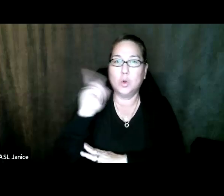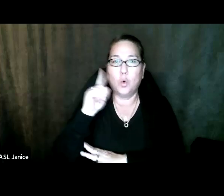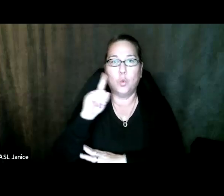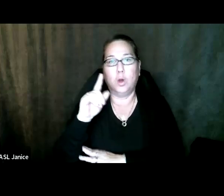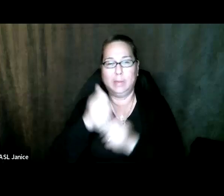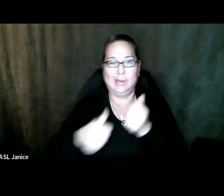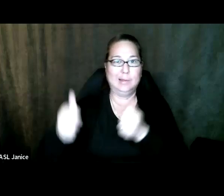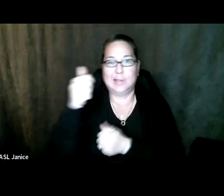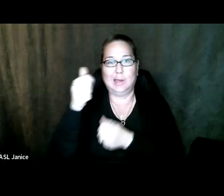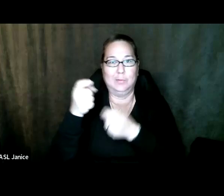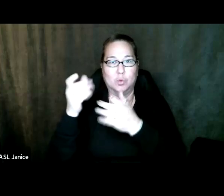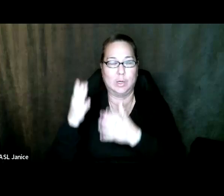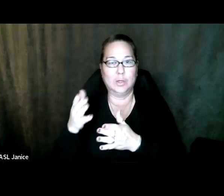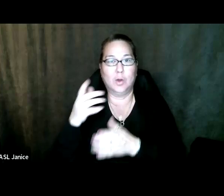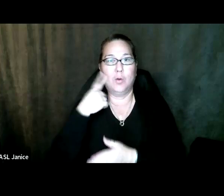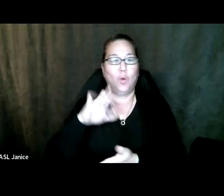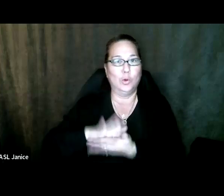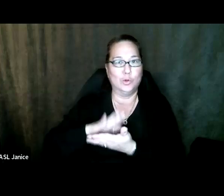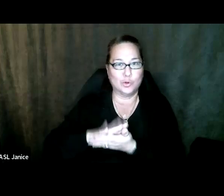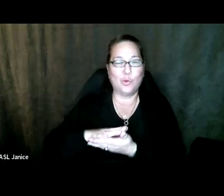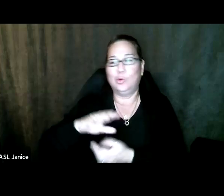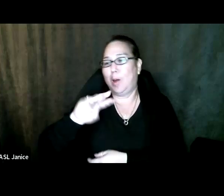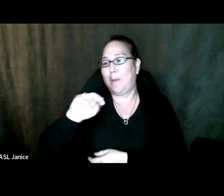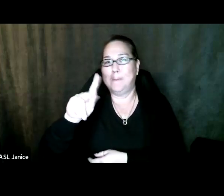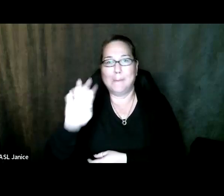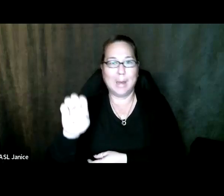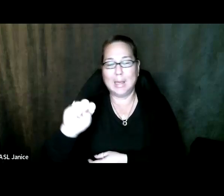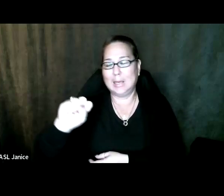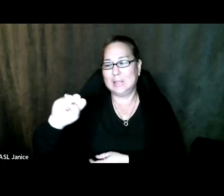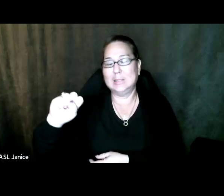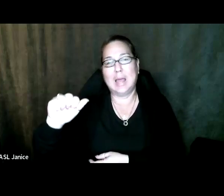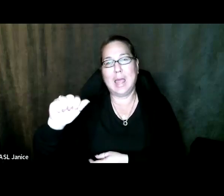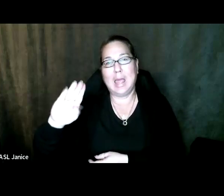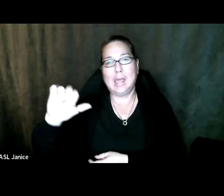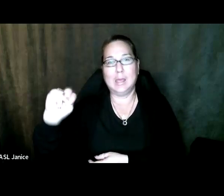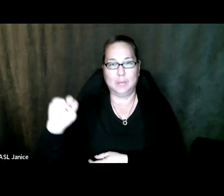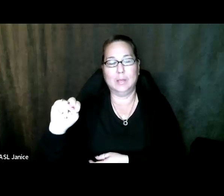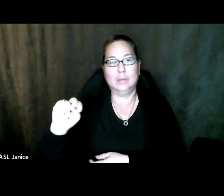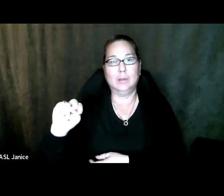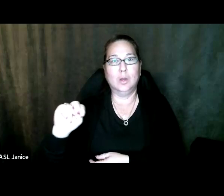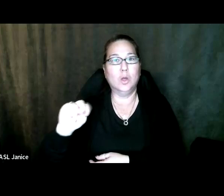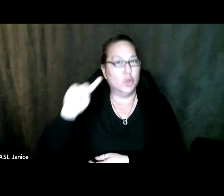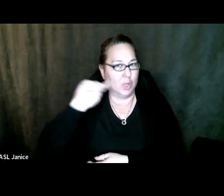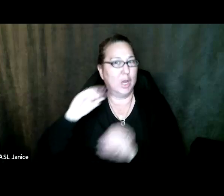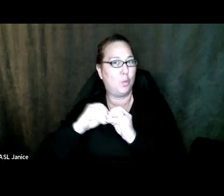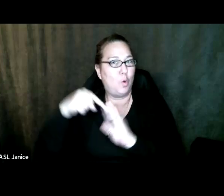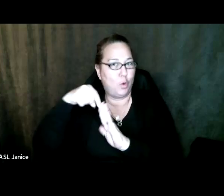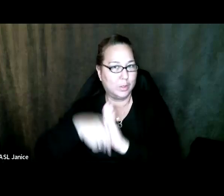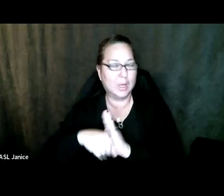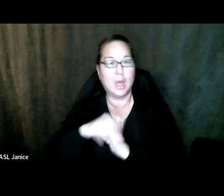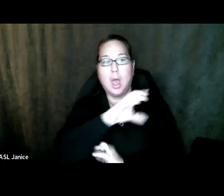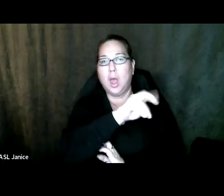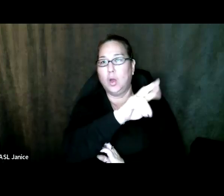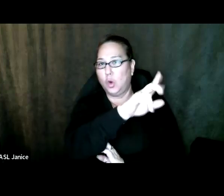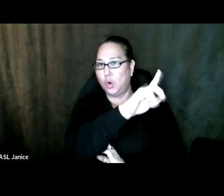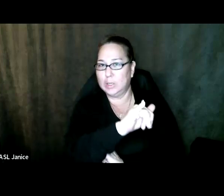Director of District and School Transformation, Mike Sabin. We will hear in more detail about 2 schools, the Curley K-8 and